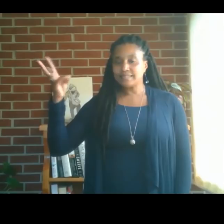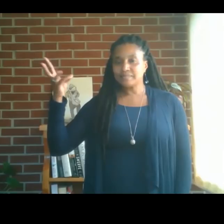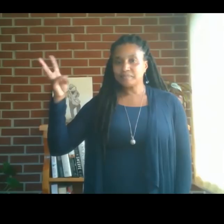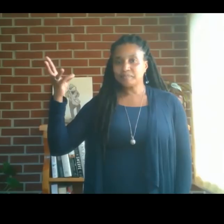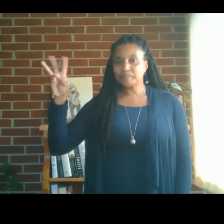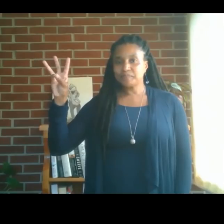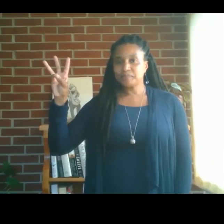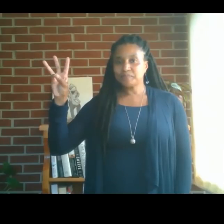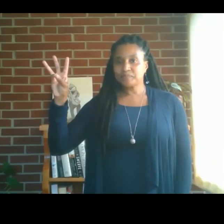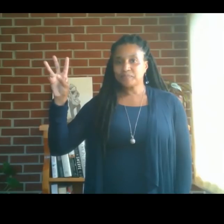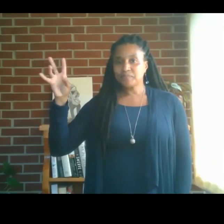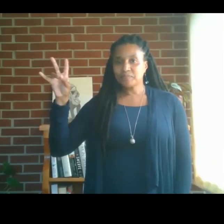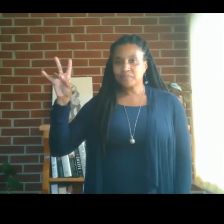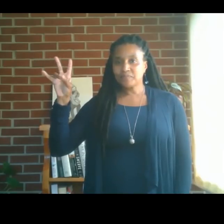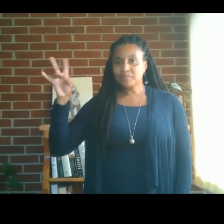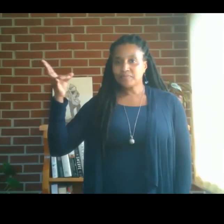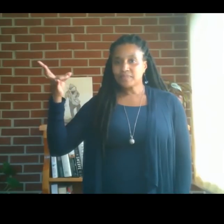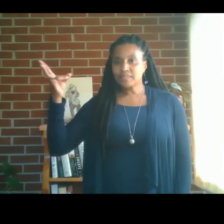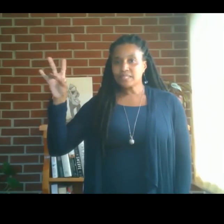16,